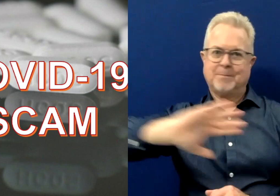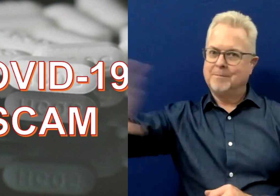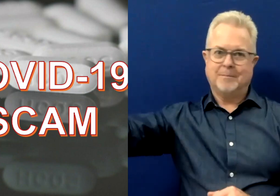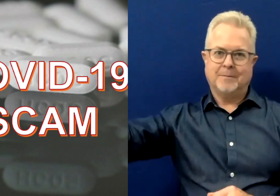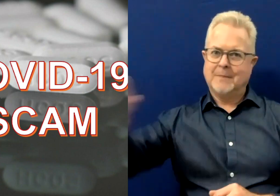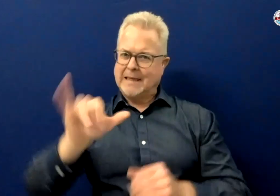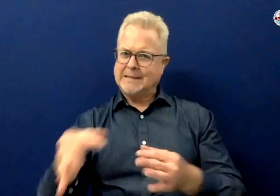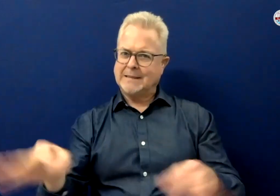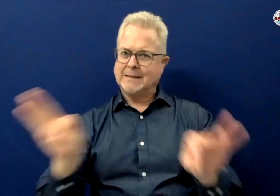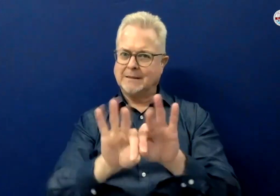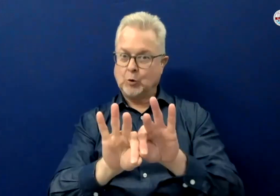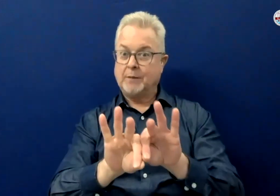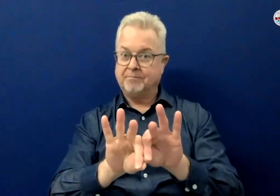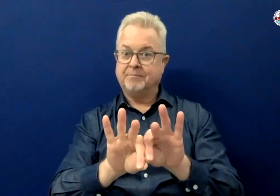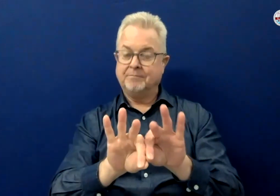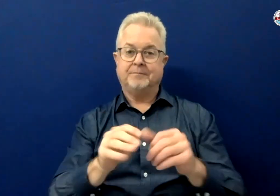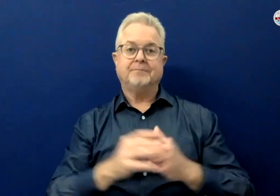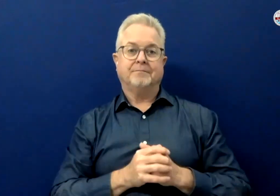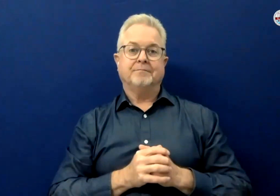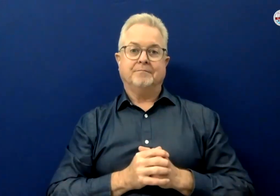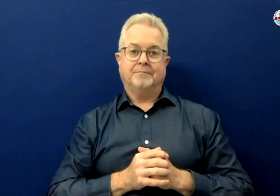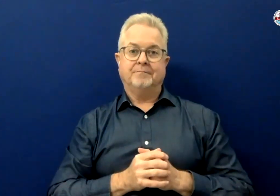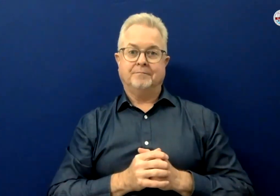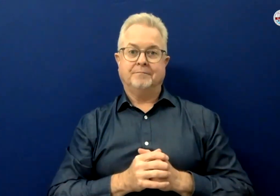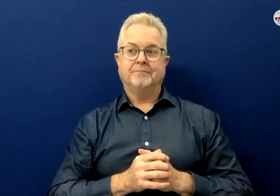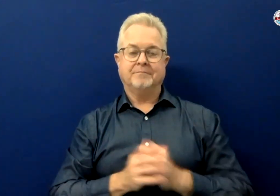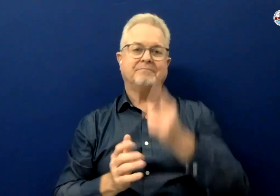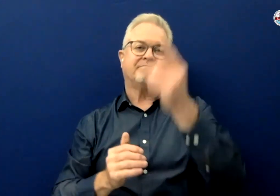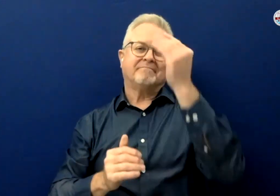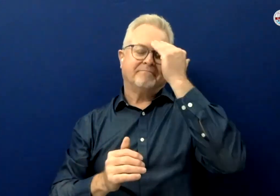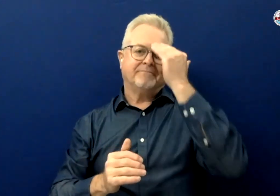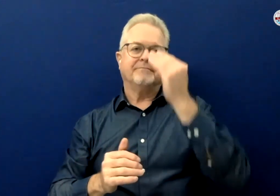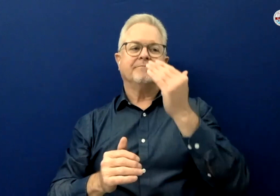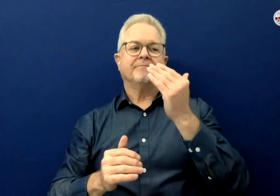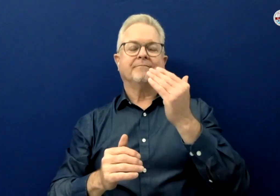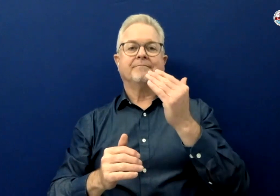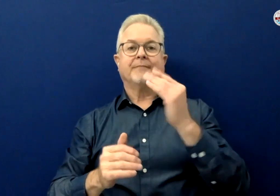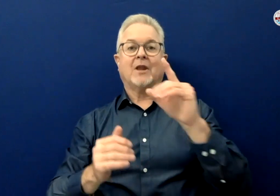Okay, so please, it is important that you get this medication from your health provider.